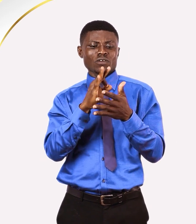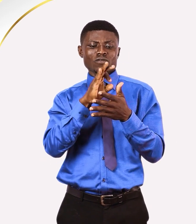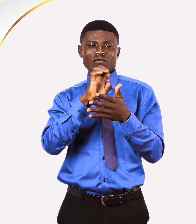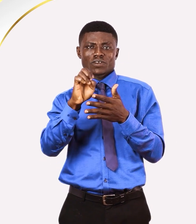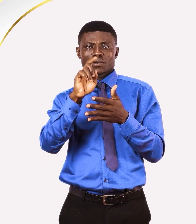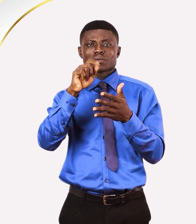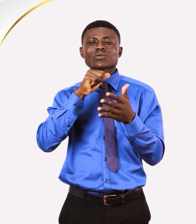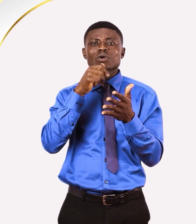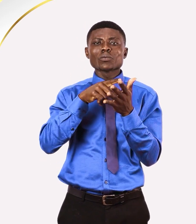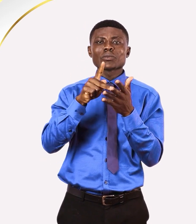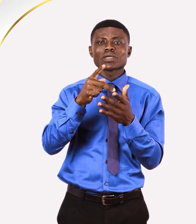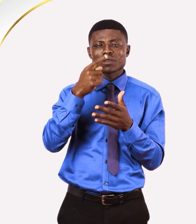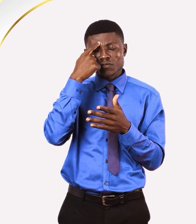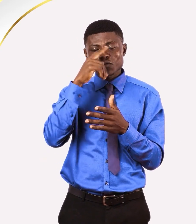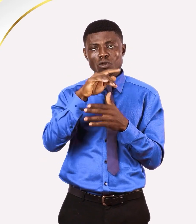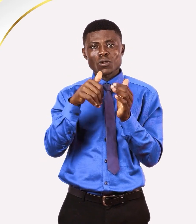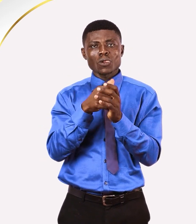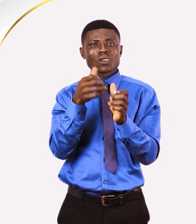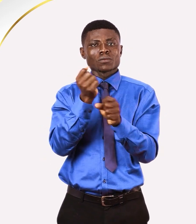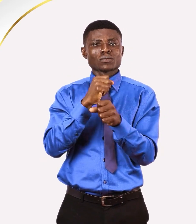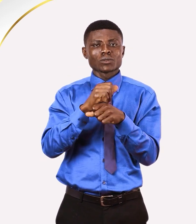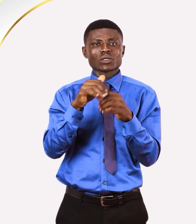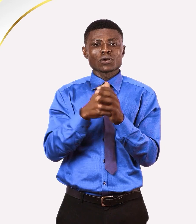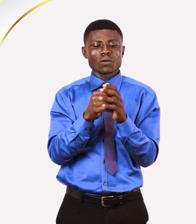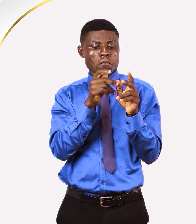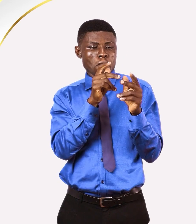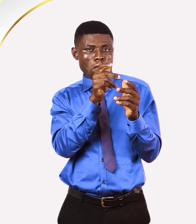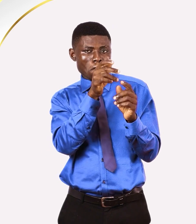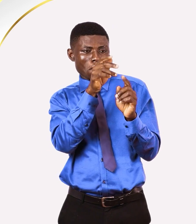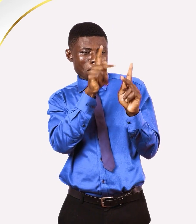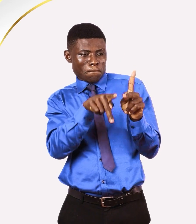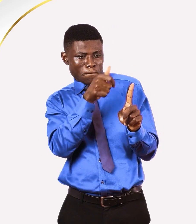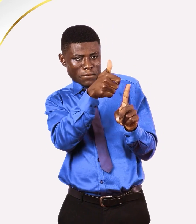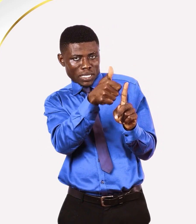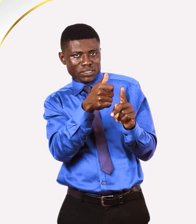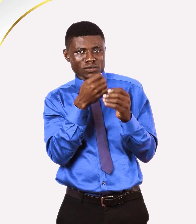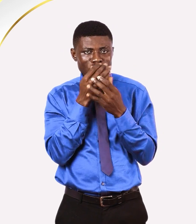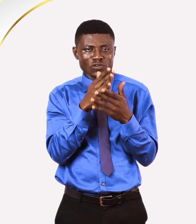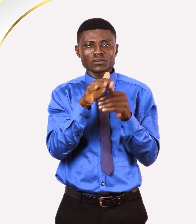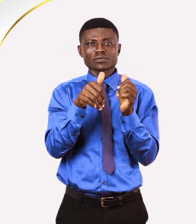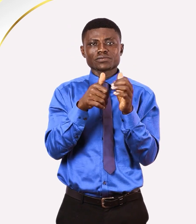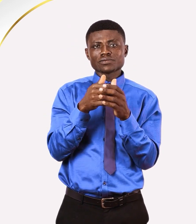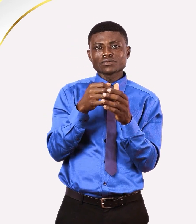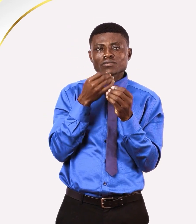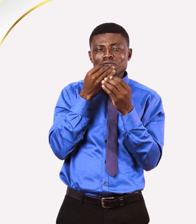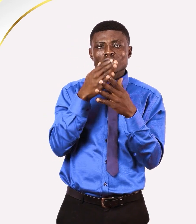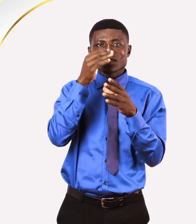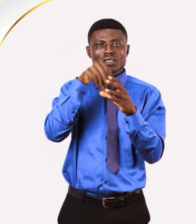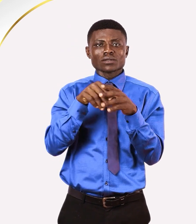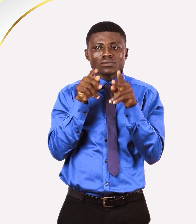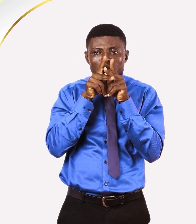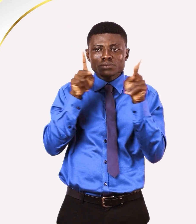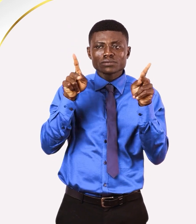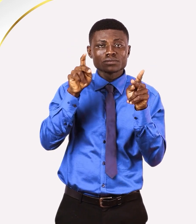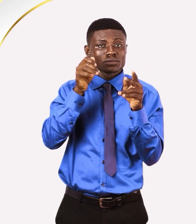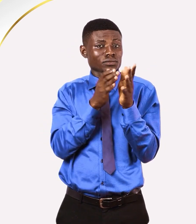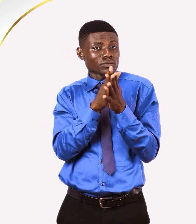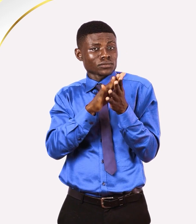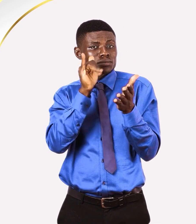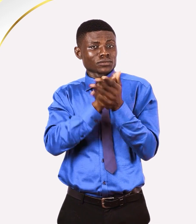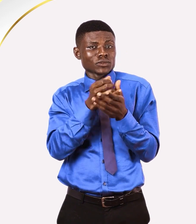2, fees are not payable for reproduction of personal information, information in